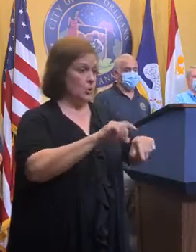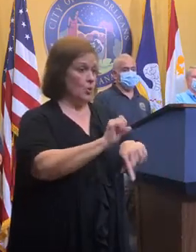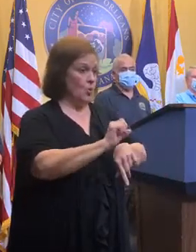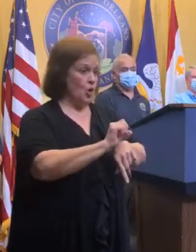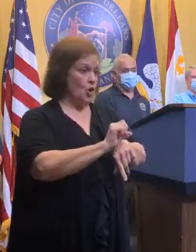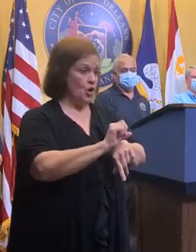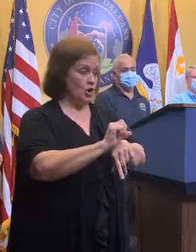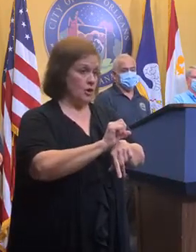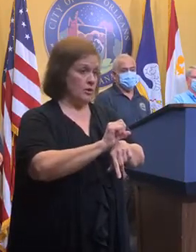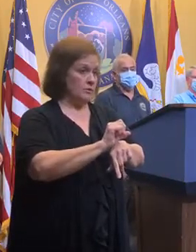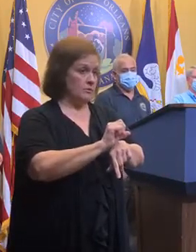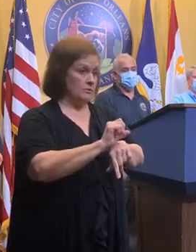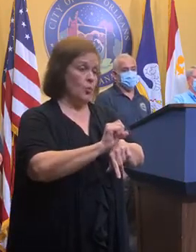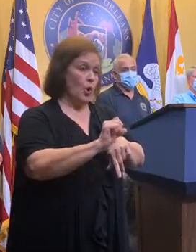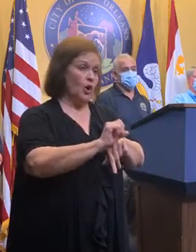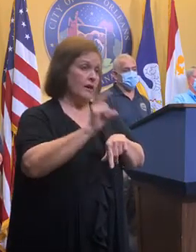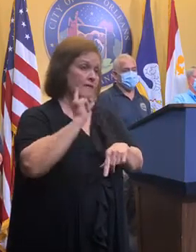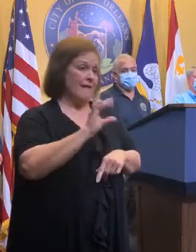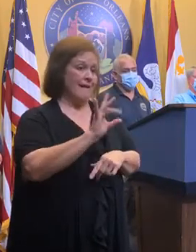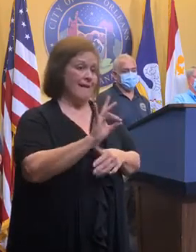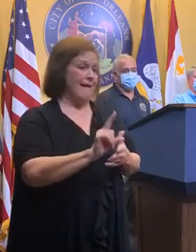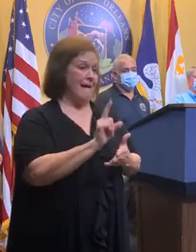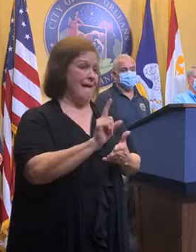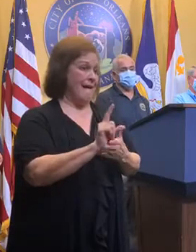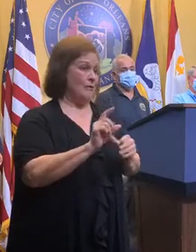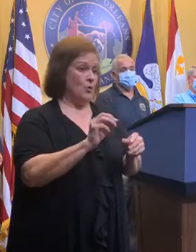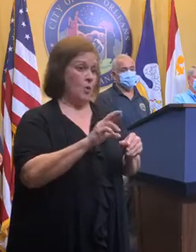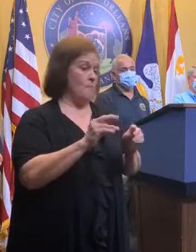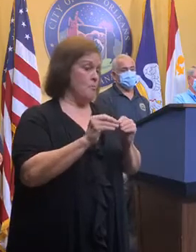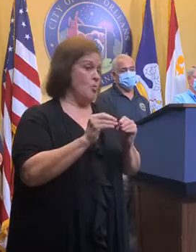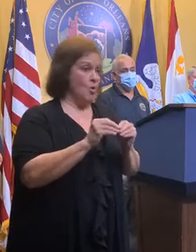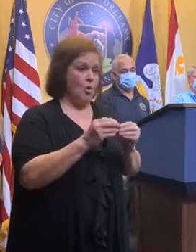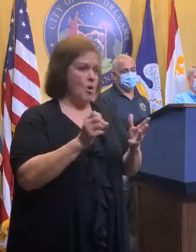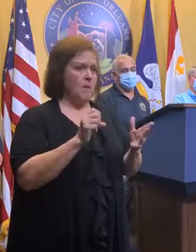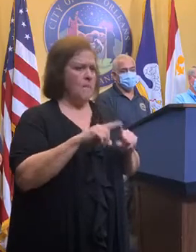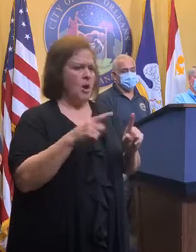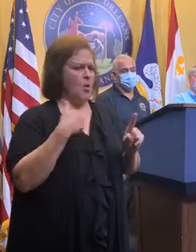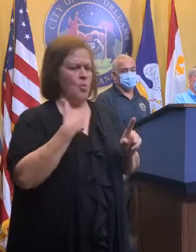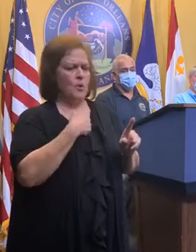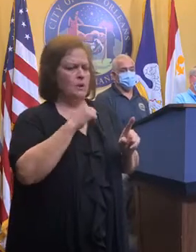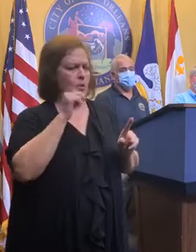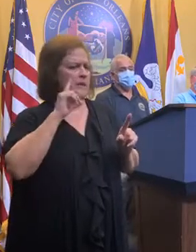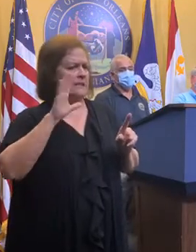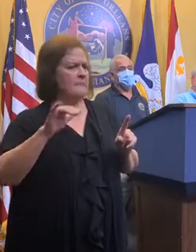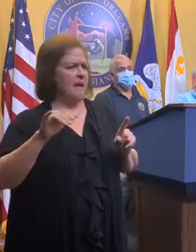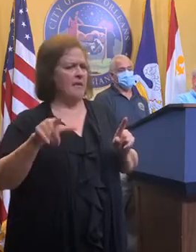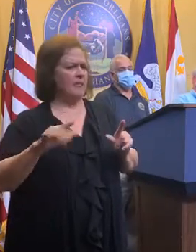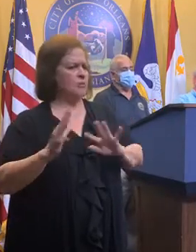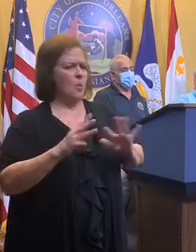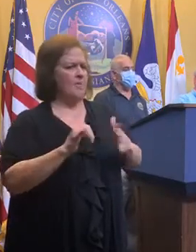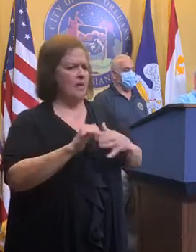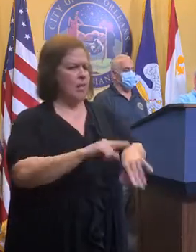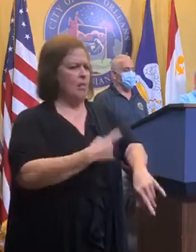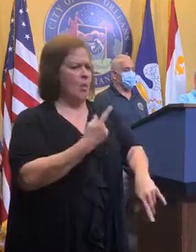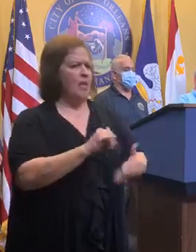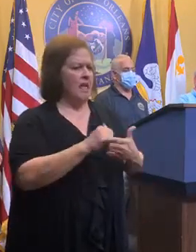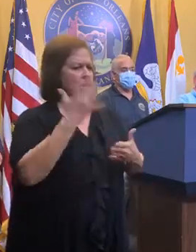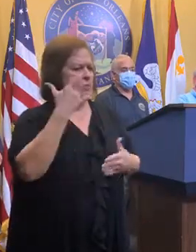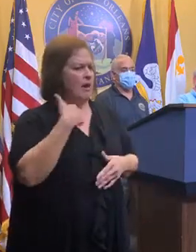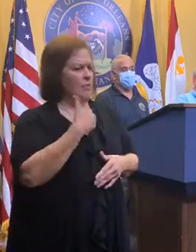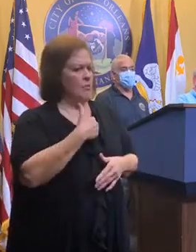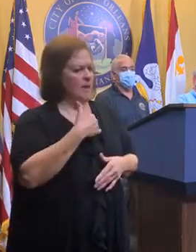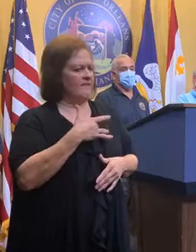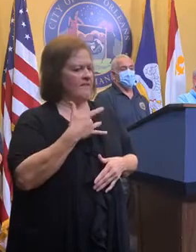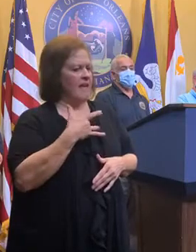dumping 3 inches an hour. We don't anticipate this event to be anywhere near that. That's why we're confident with